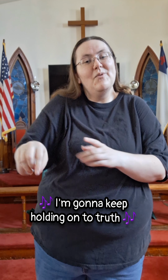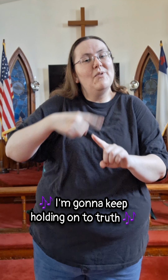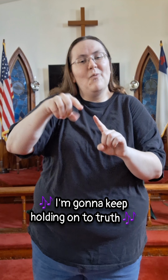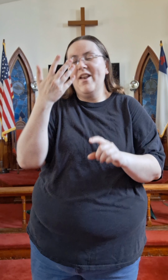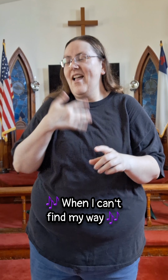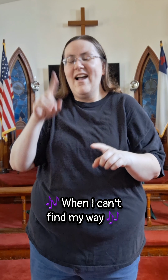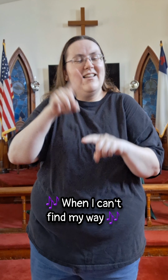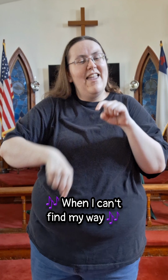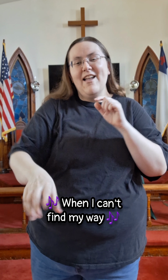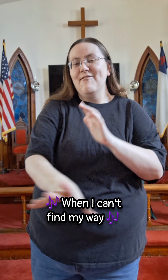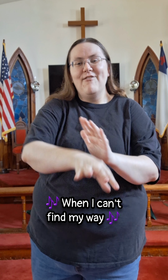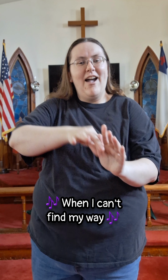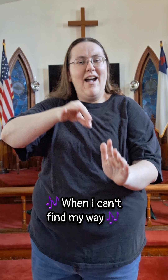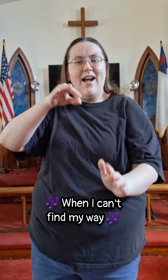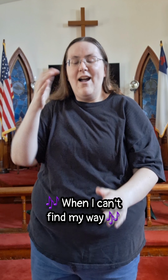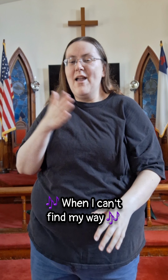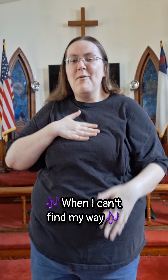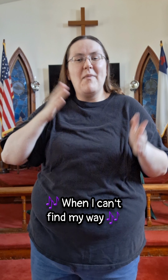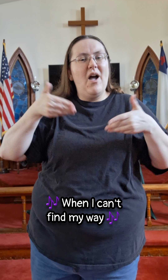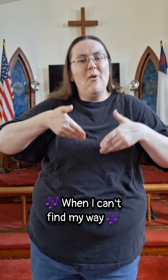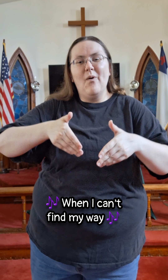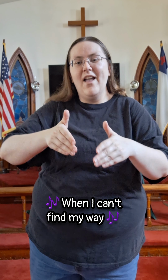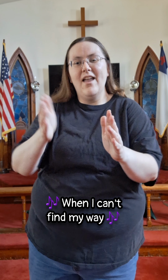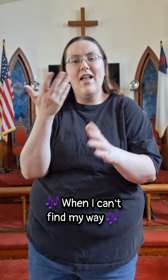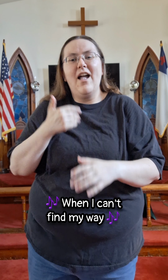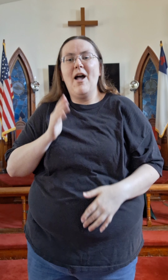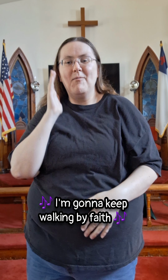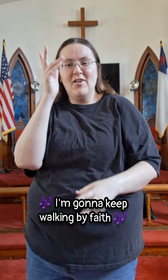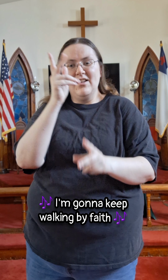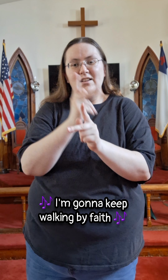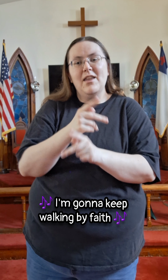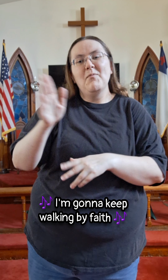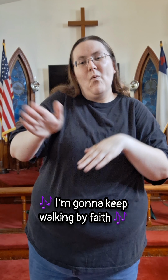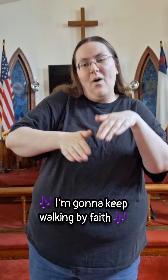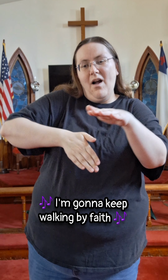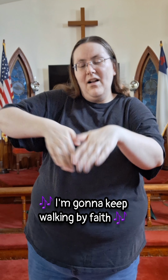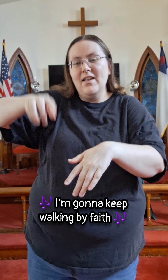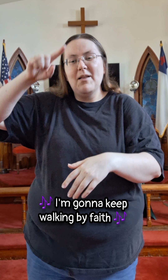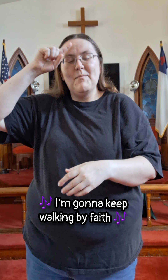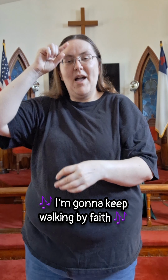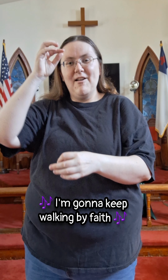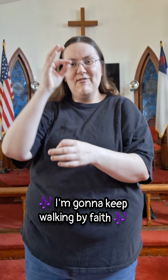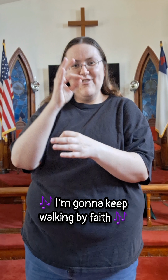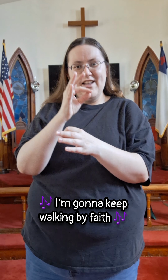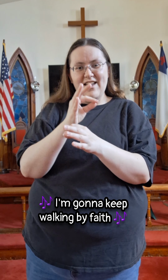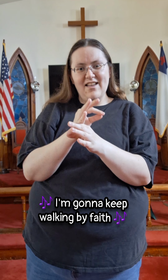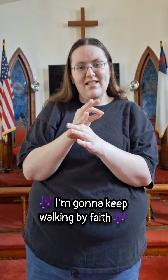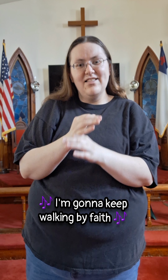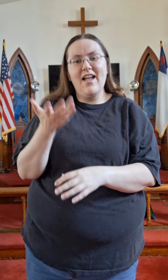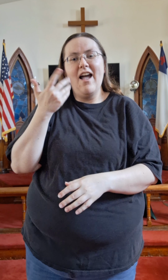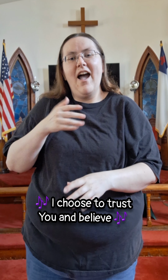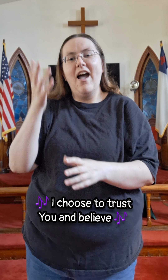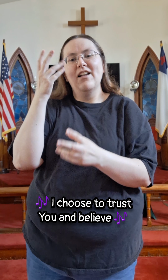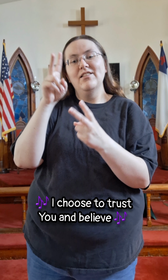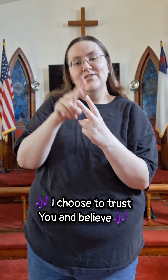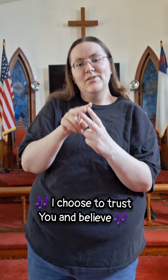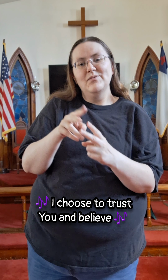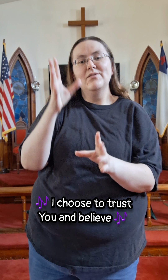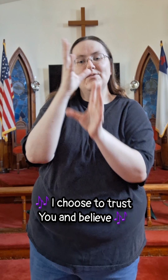When I can't find my way I'm gonna keep holding on you I choose to trust